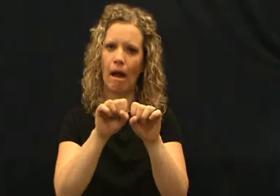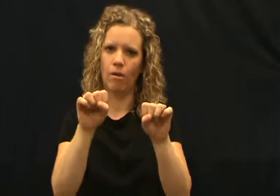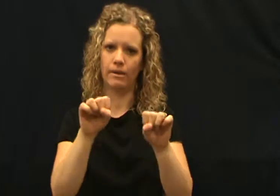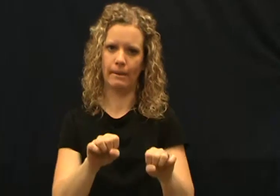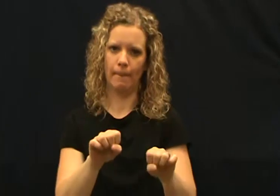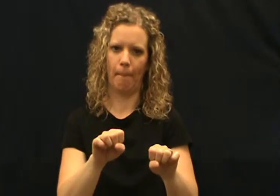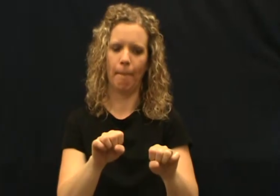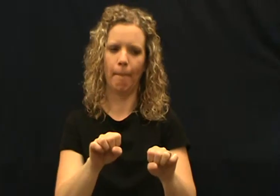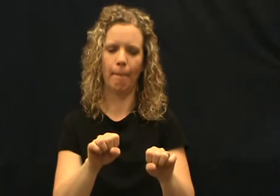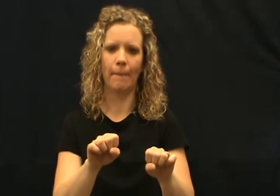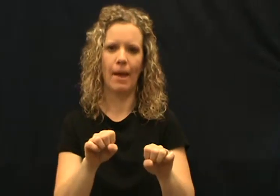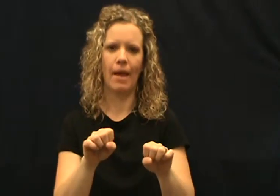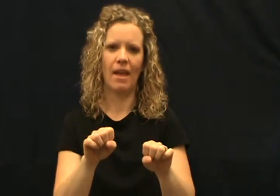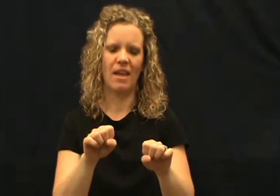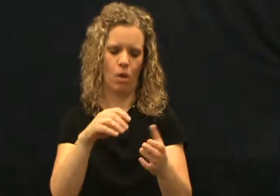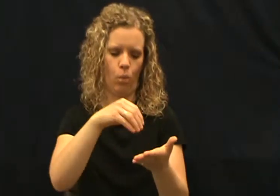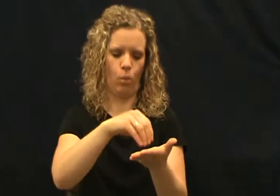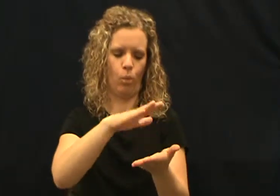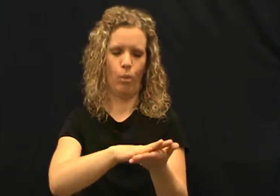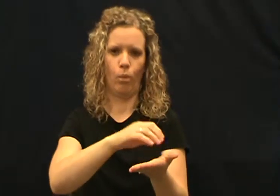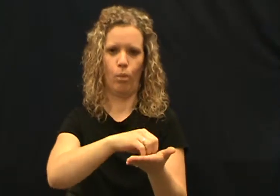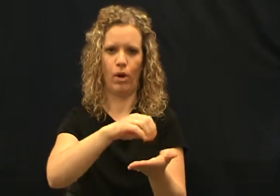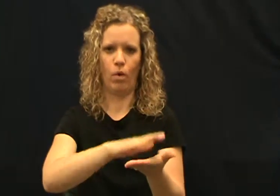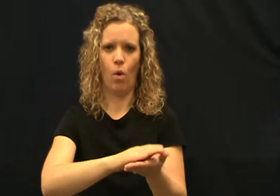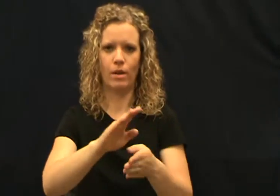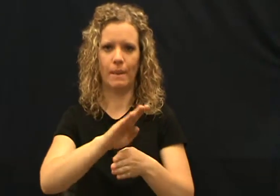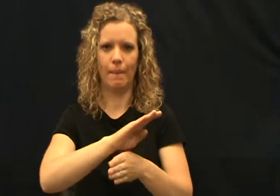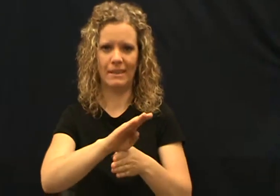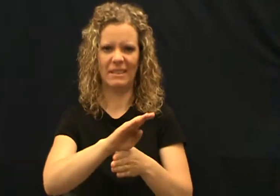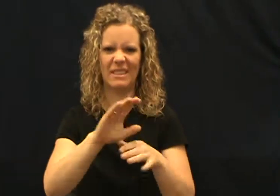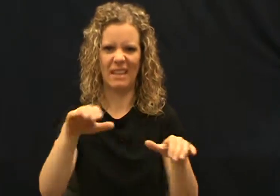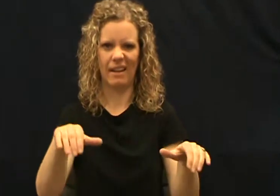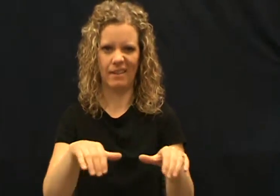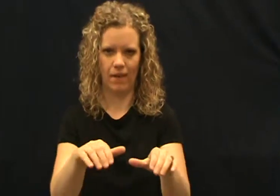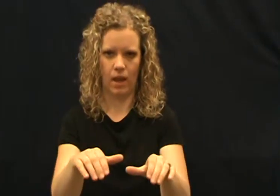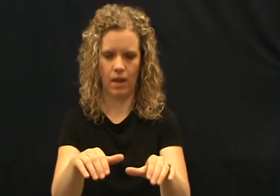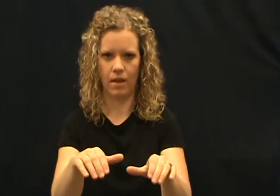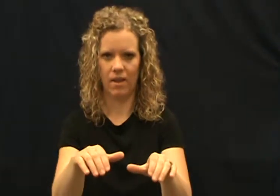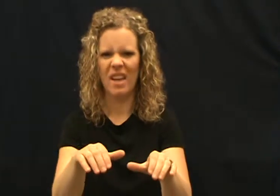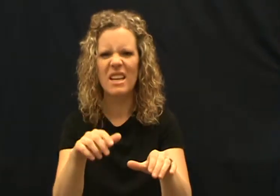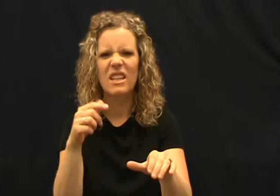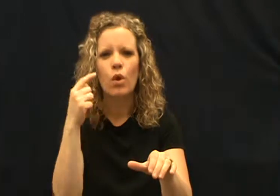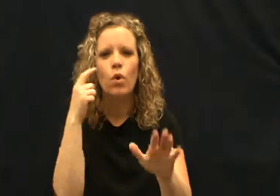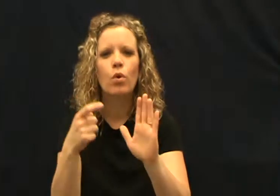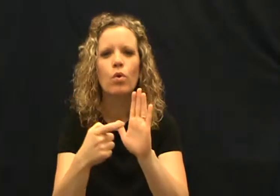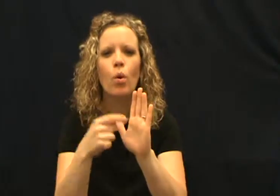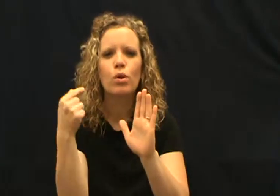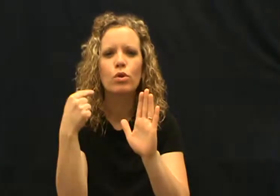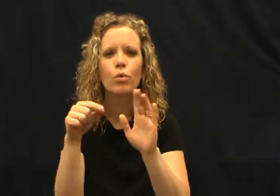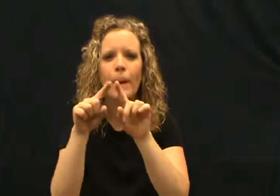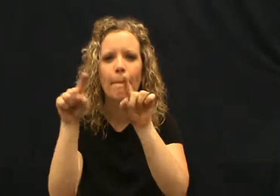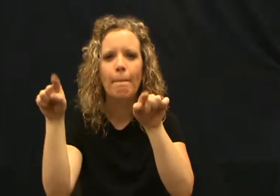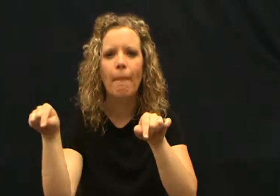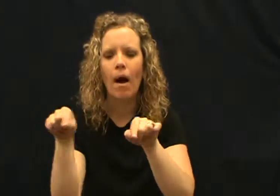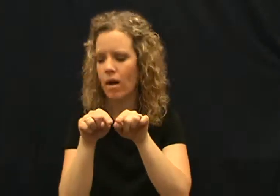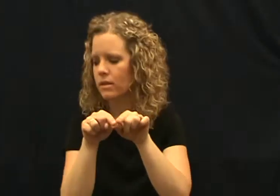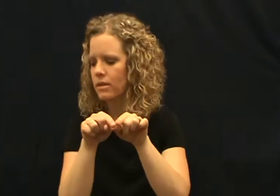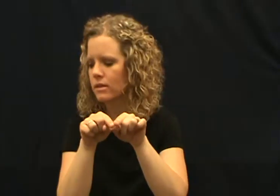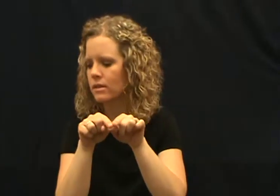documents activities of a company, and what that does, in the green box to the right of that, you see that it allows you to picture